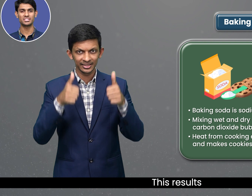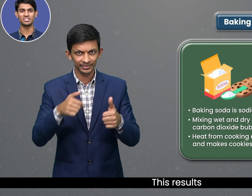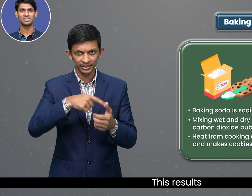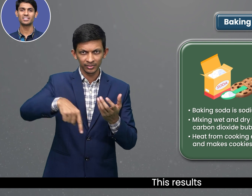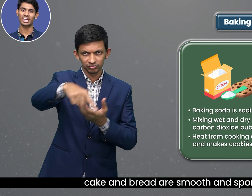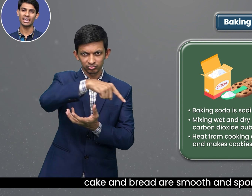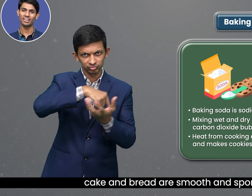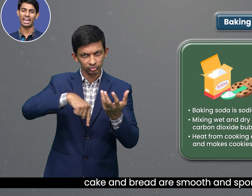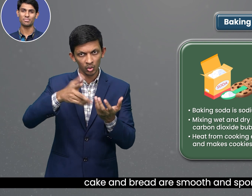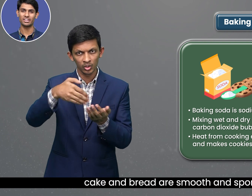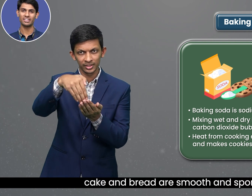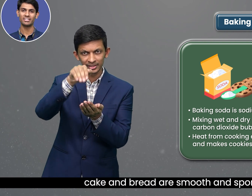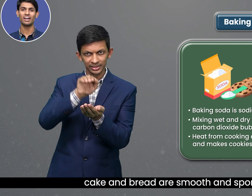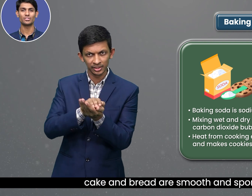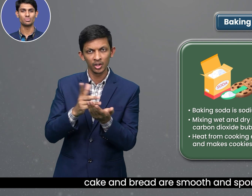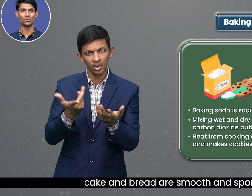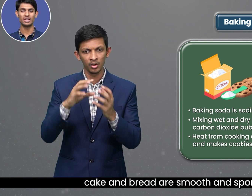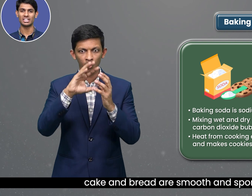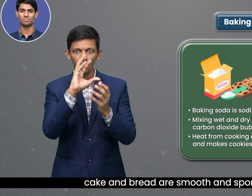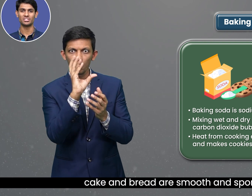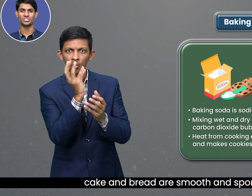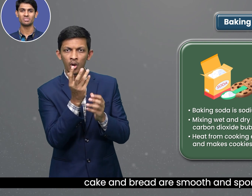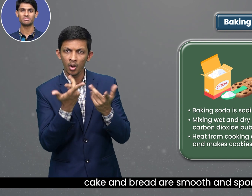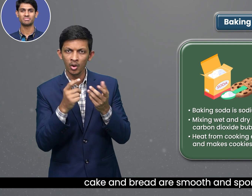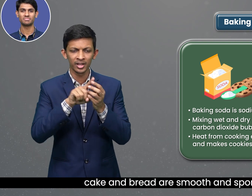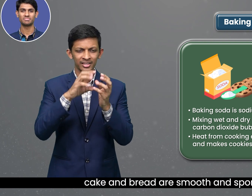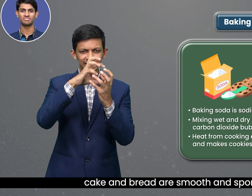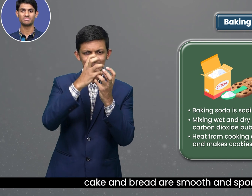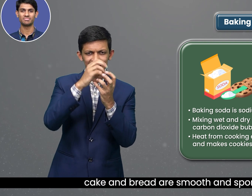This results cake and bread are smooth and spongy.